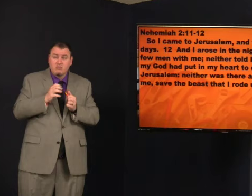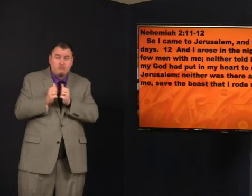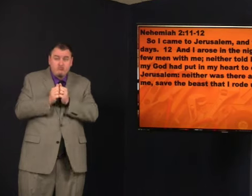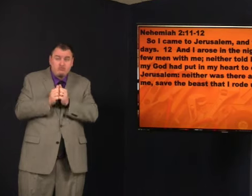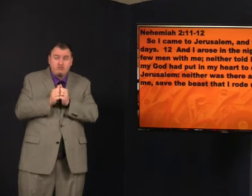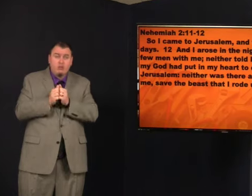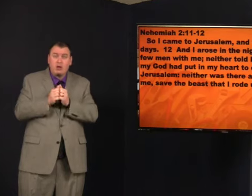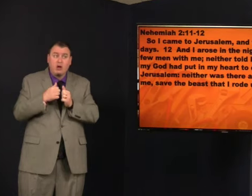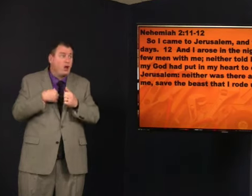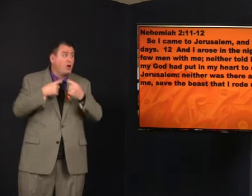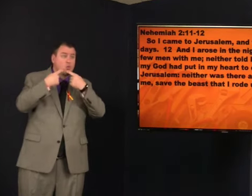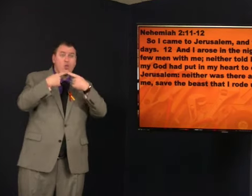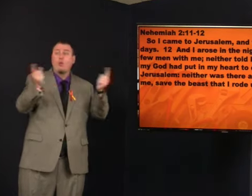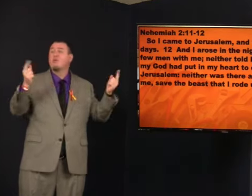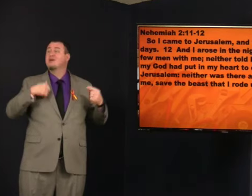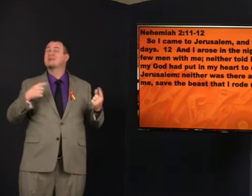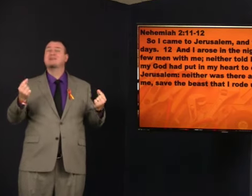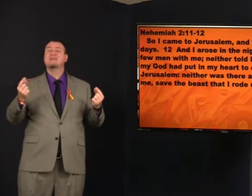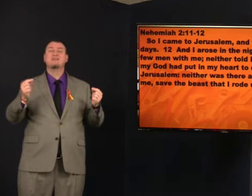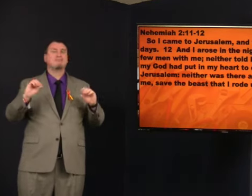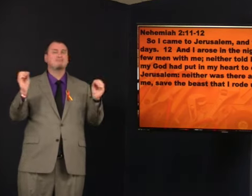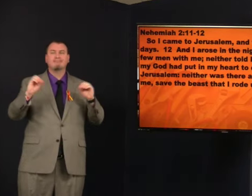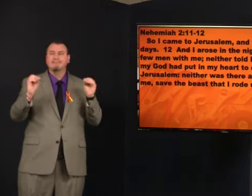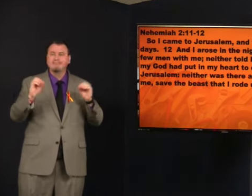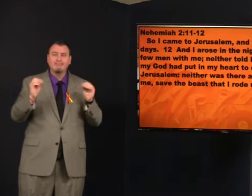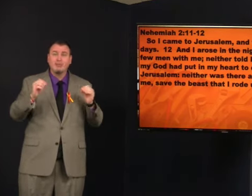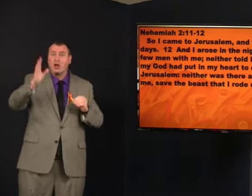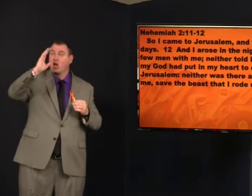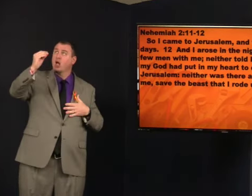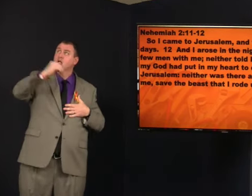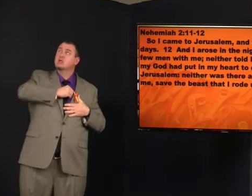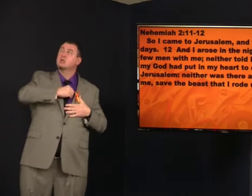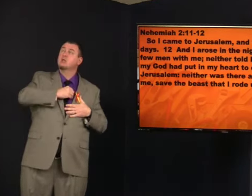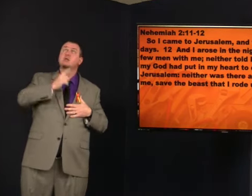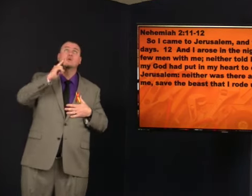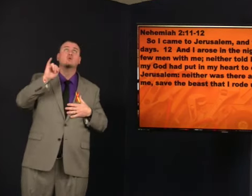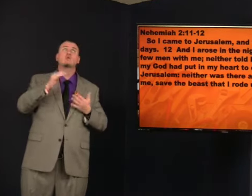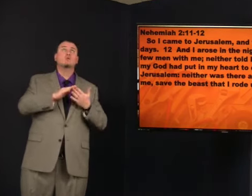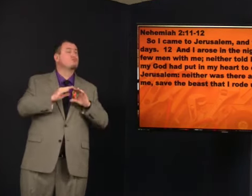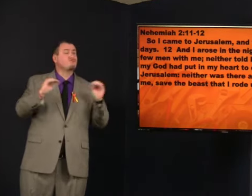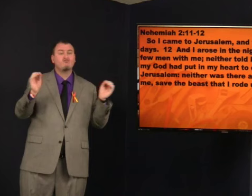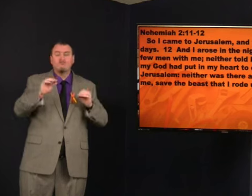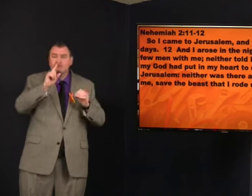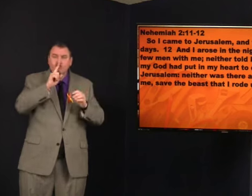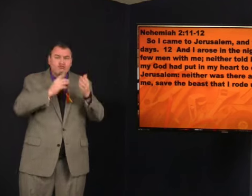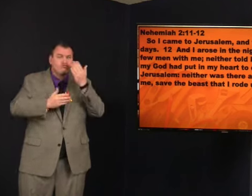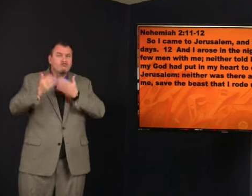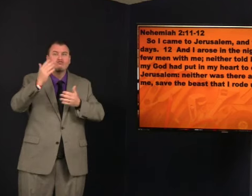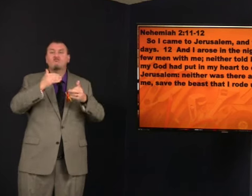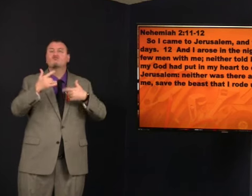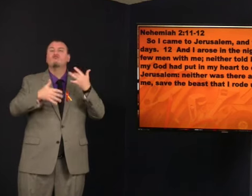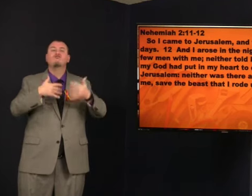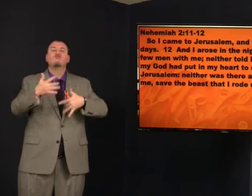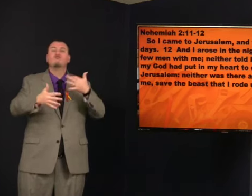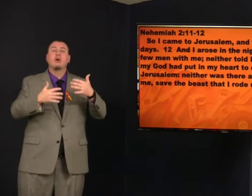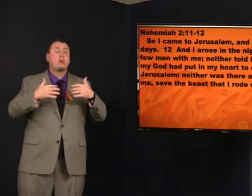night, I and some few men with me. Neither told I any man what my God had put in my heart to do